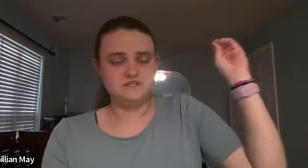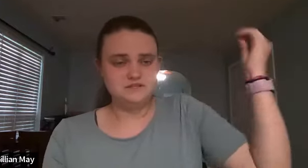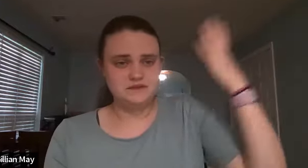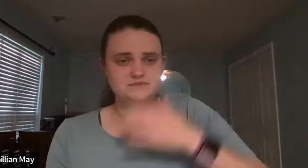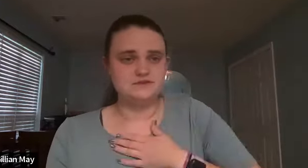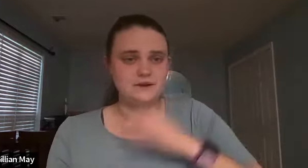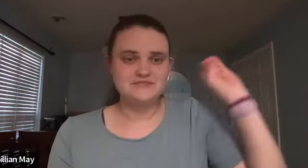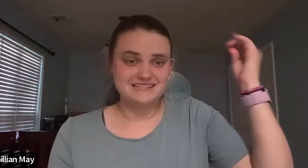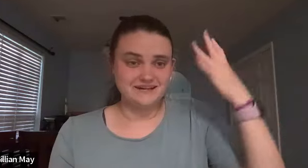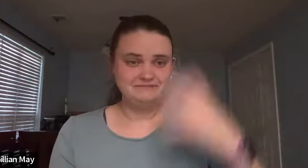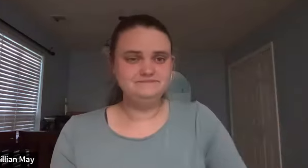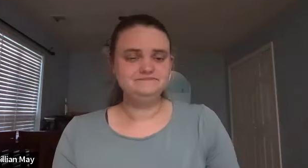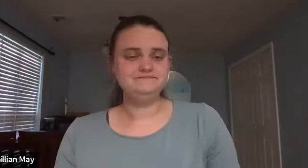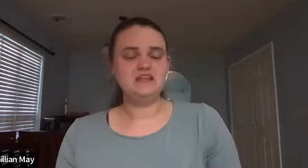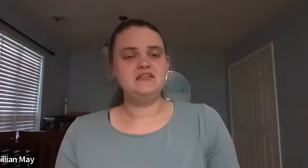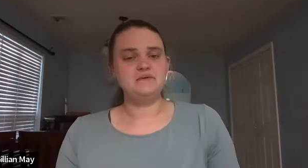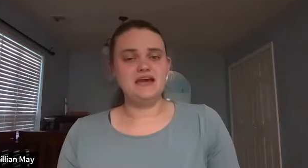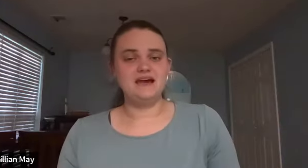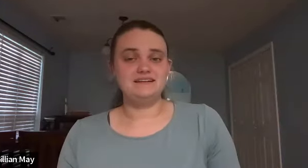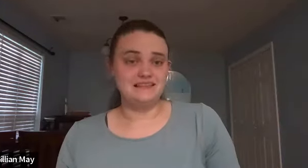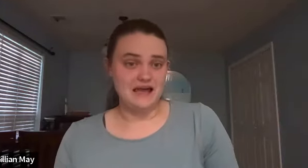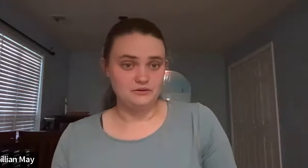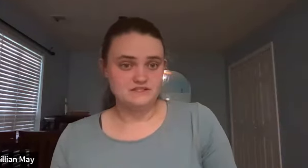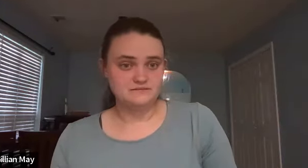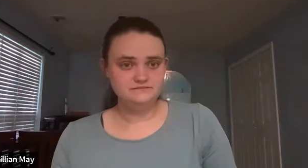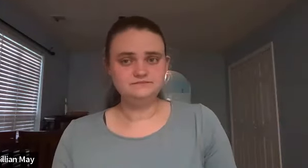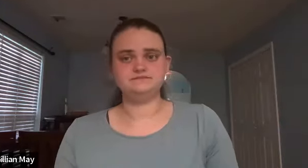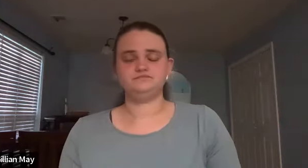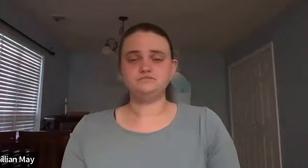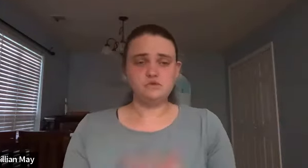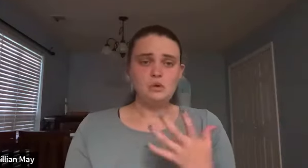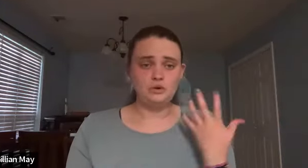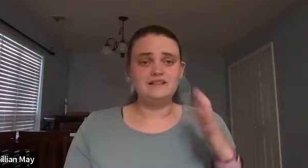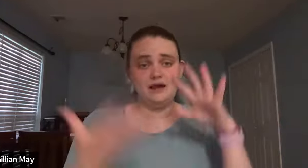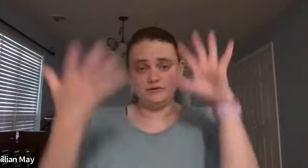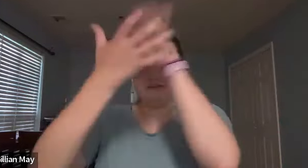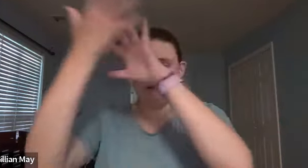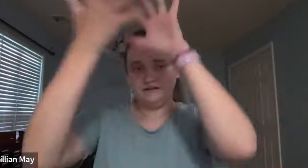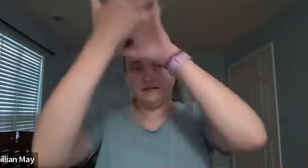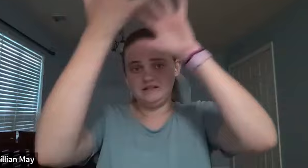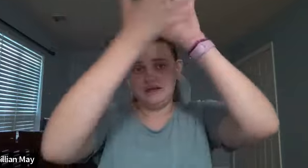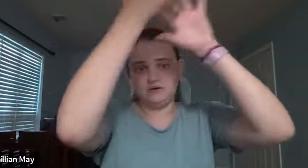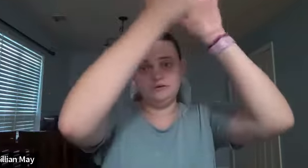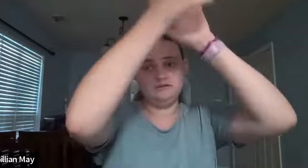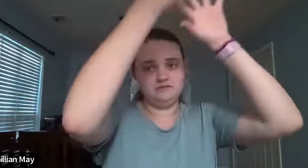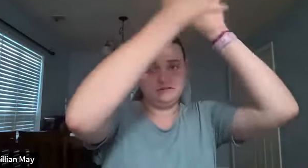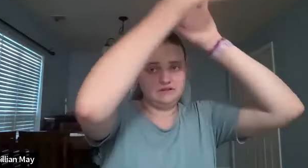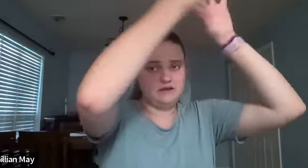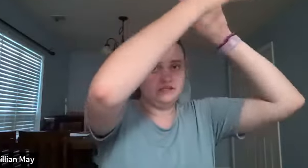Excuse me, I'm so sorry. Sun. Then we had clouds or cloudy. Cloudy.